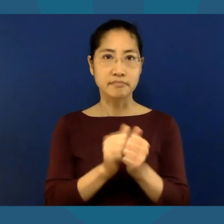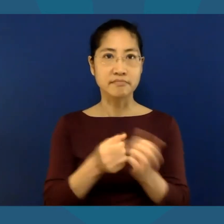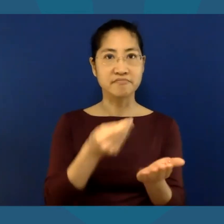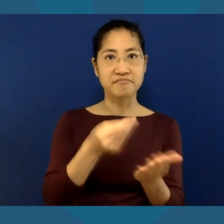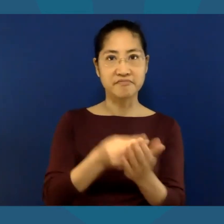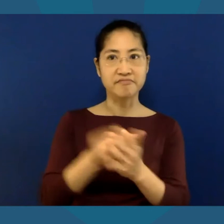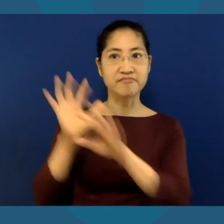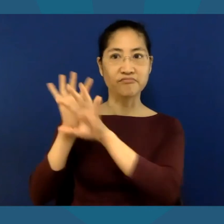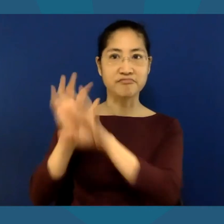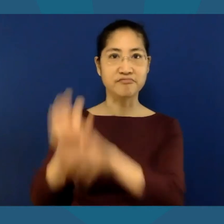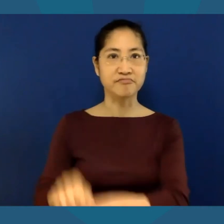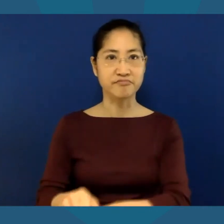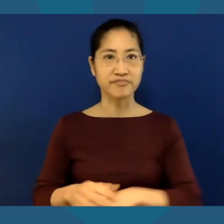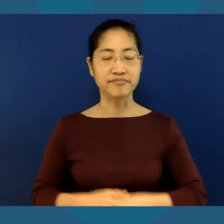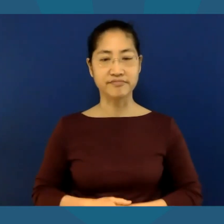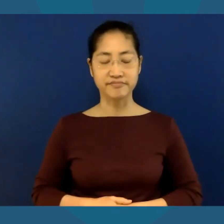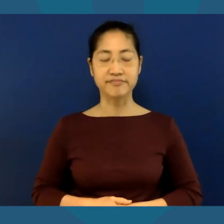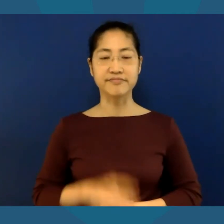Campaign funding, traditional.